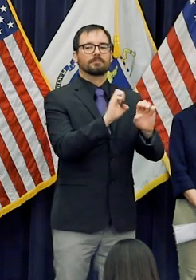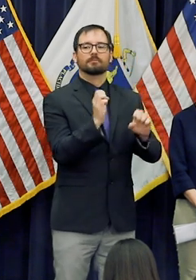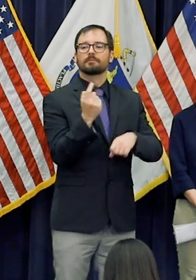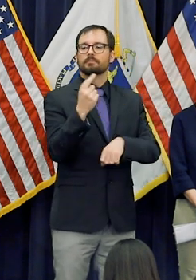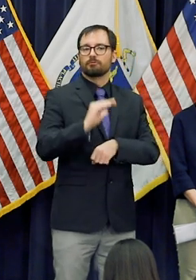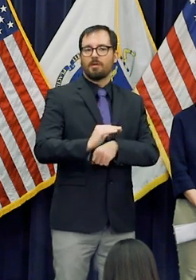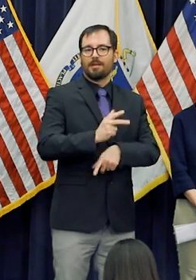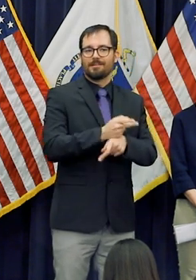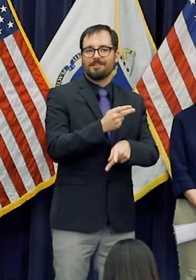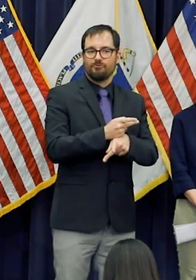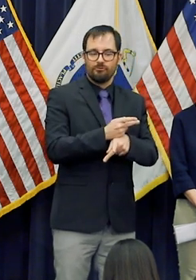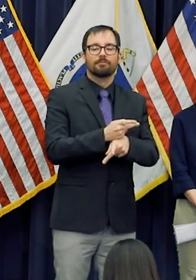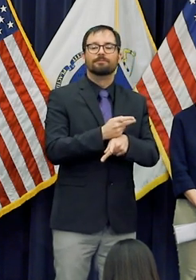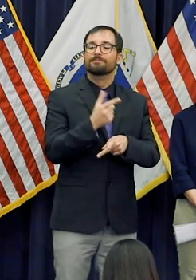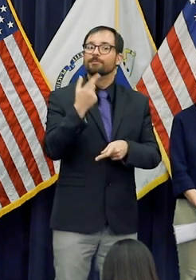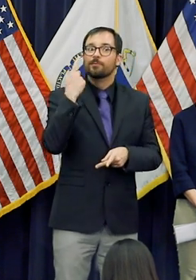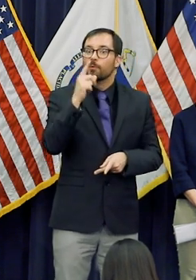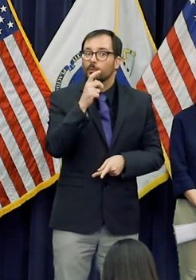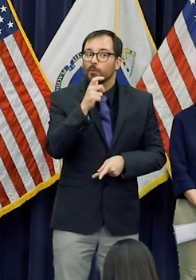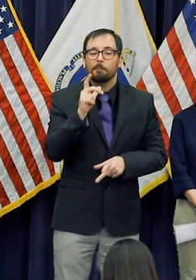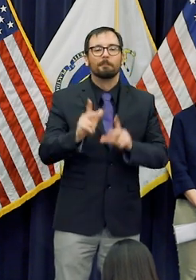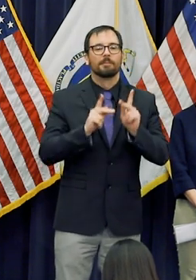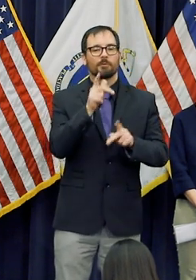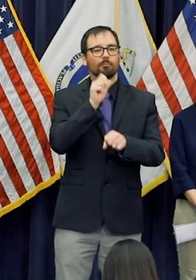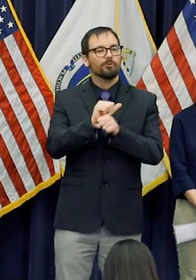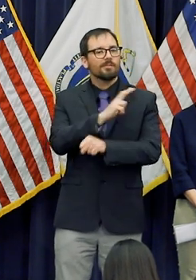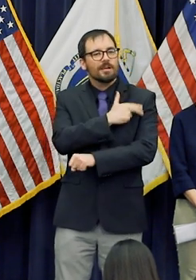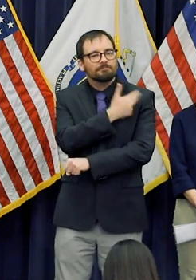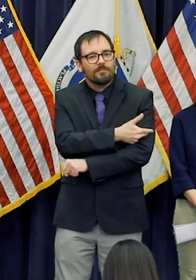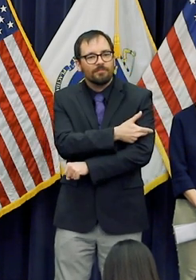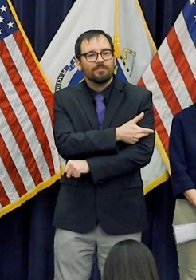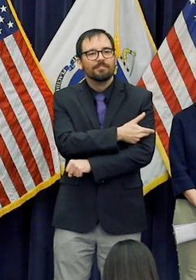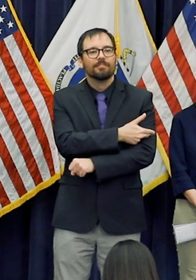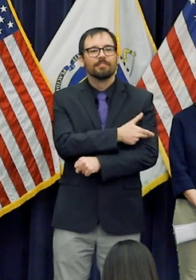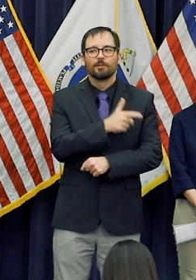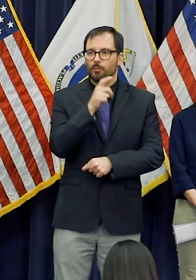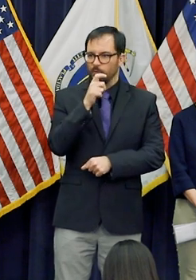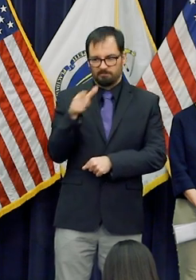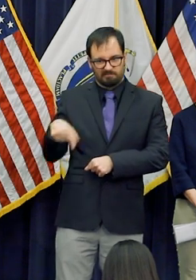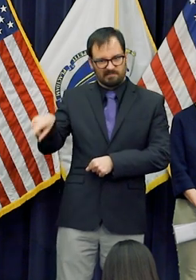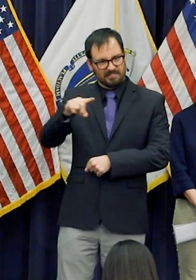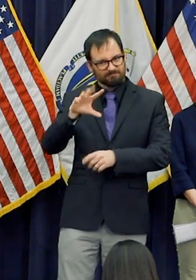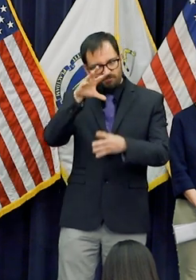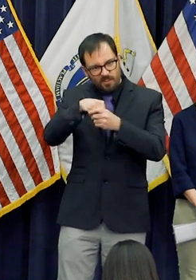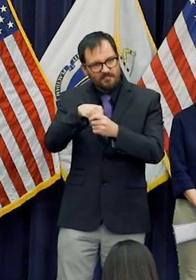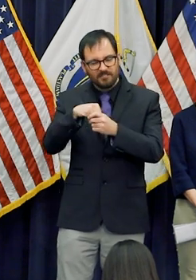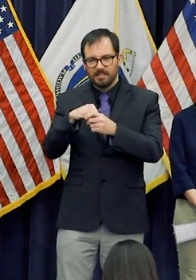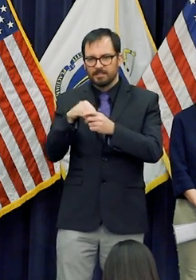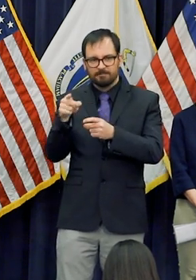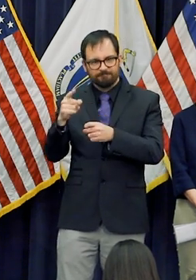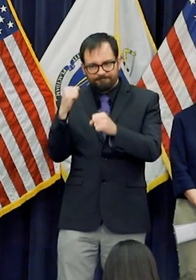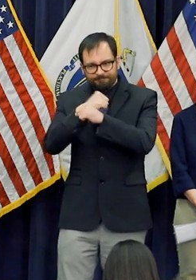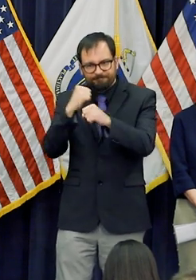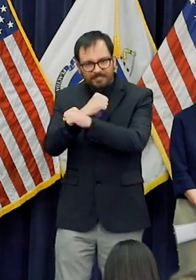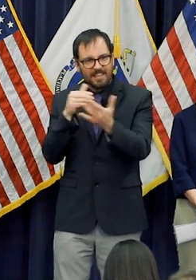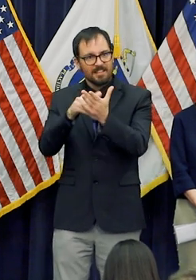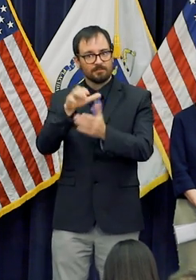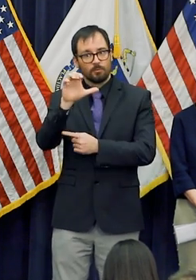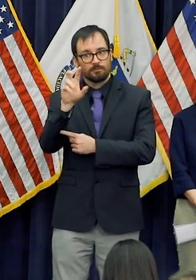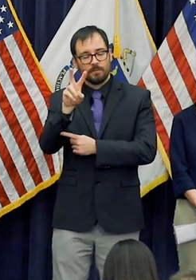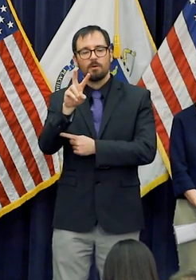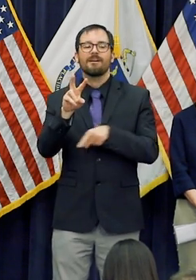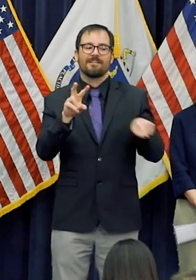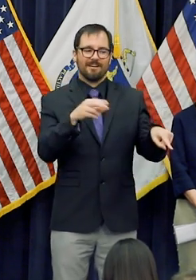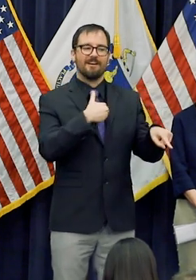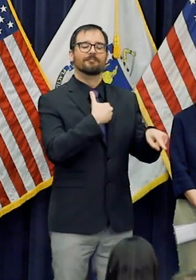medical staff, and others critical to fighting the COVID-19 outbreak. Volunteers, teachers, and staff from